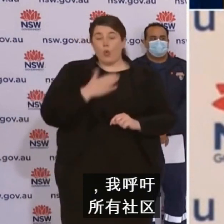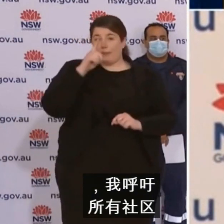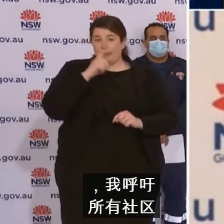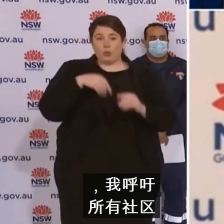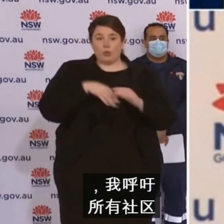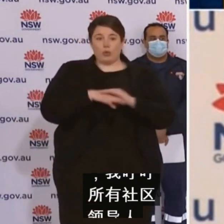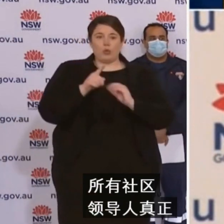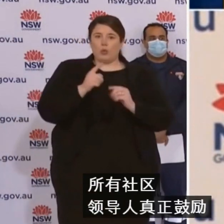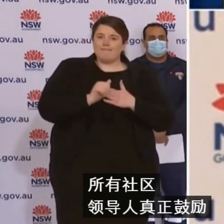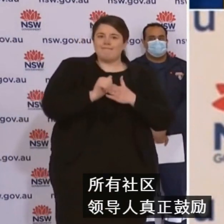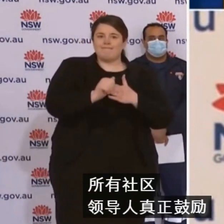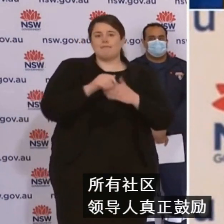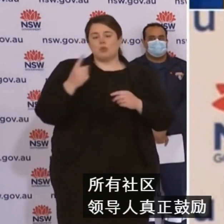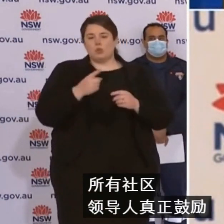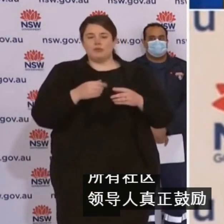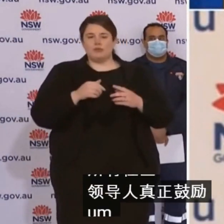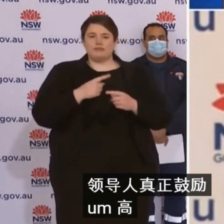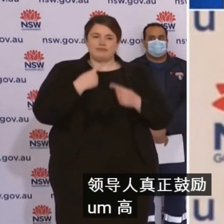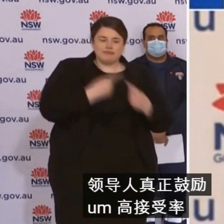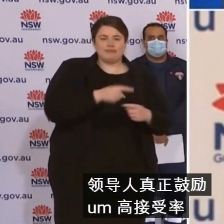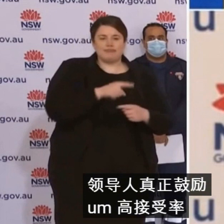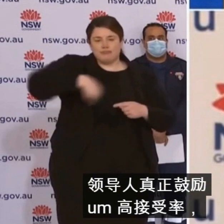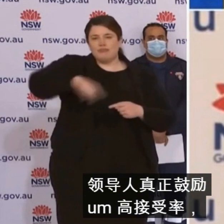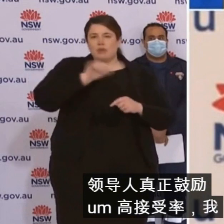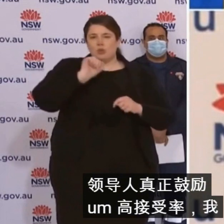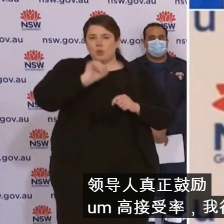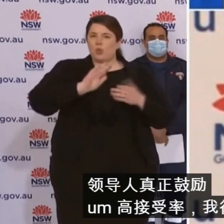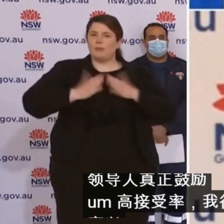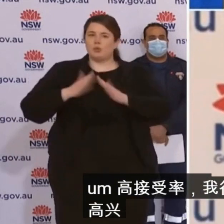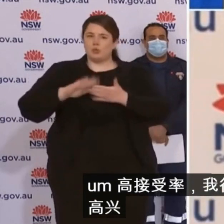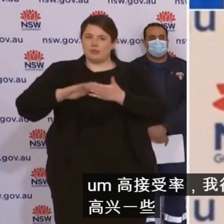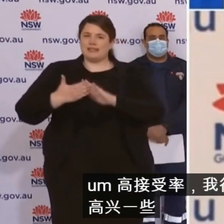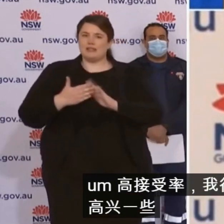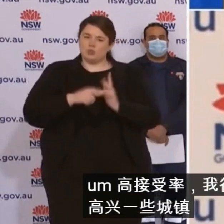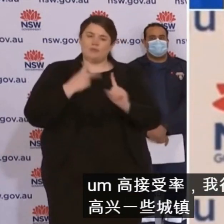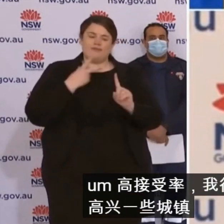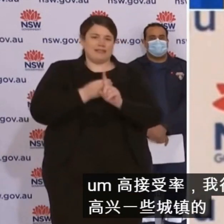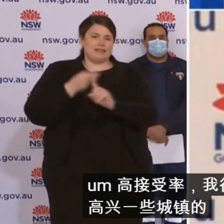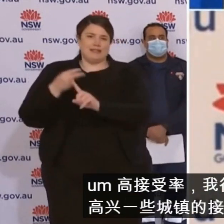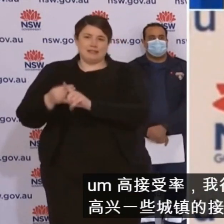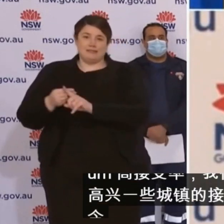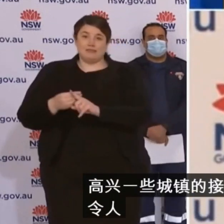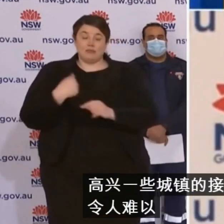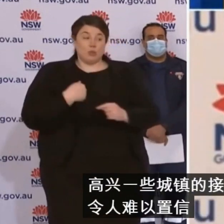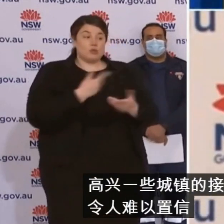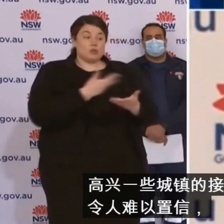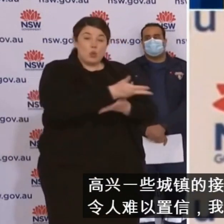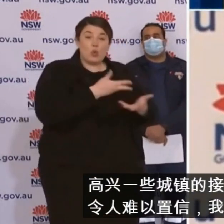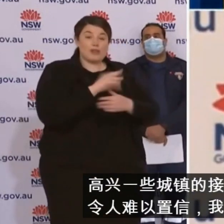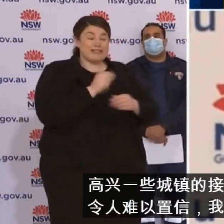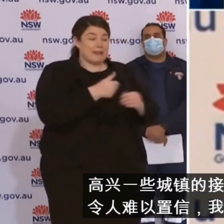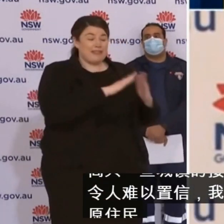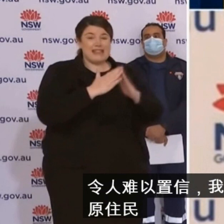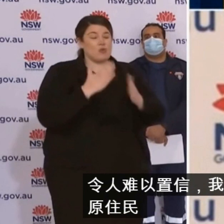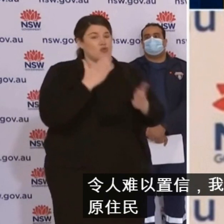leaders to really encourage high uptake, and I've been very pleased that some of the towns have had incredible uptake, and